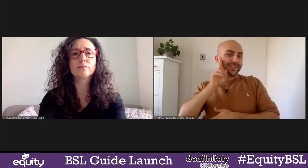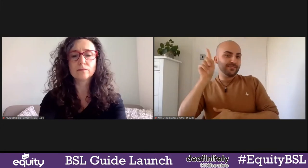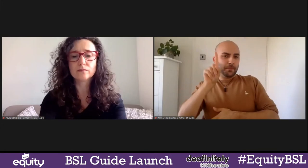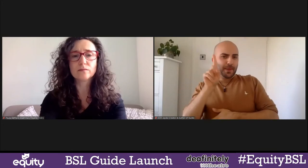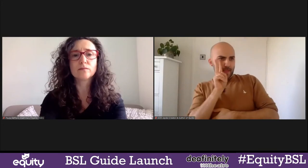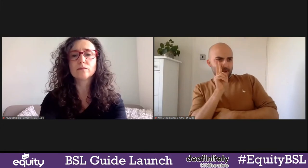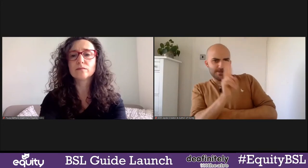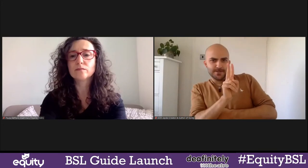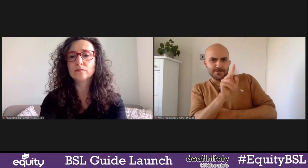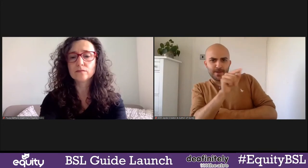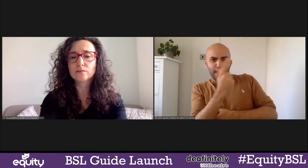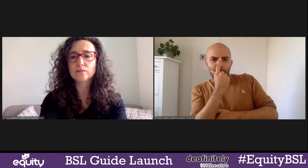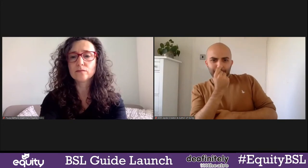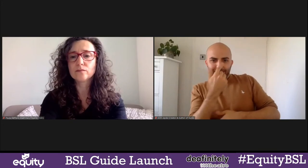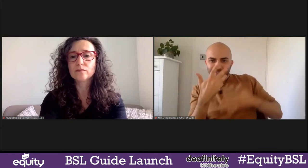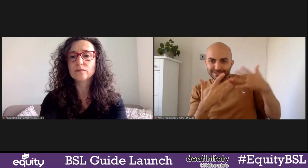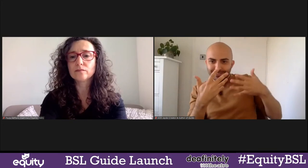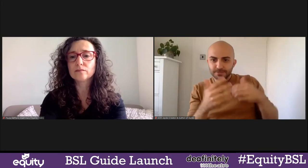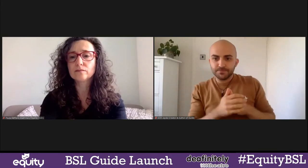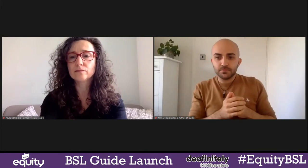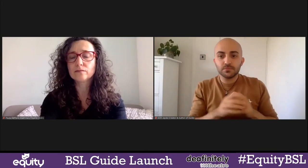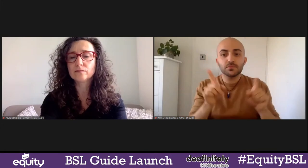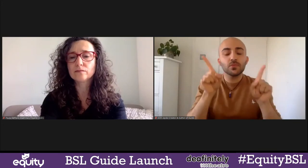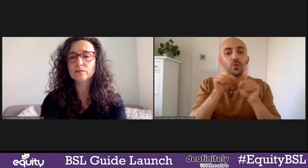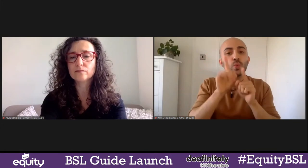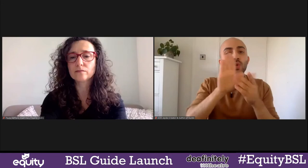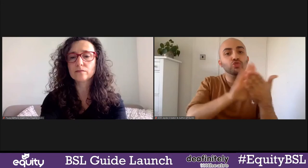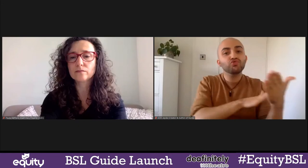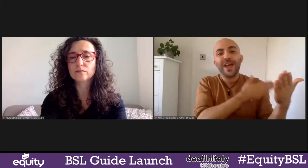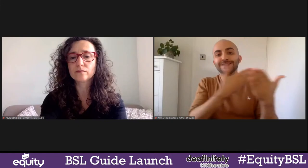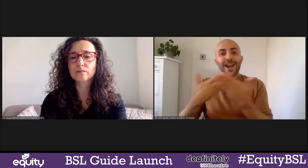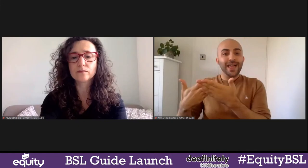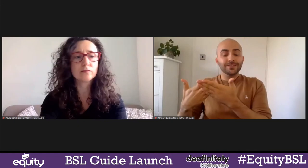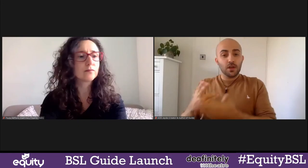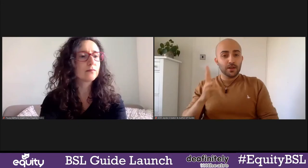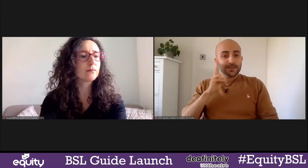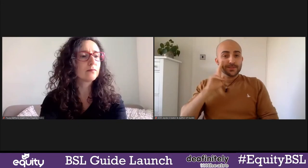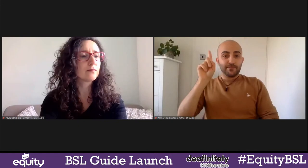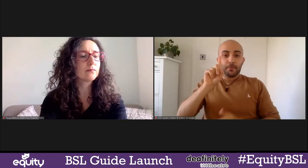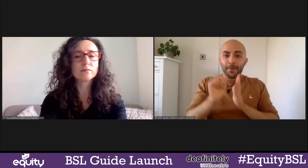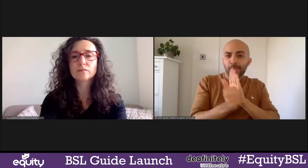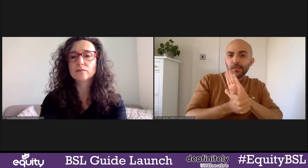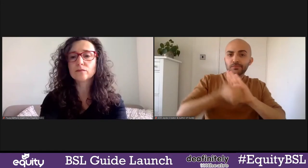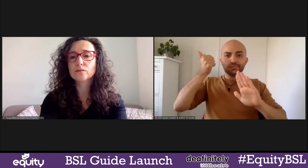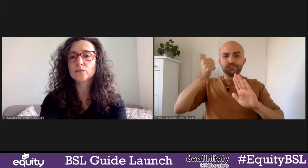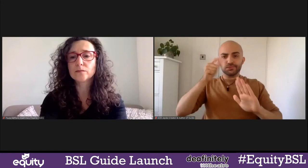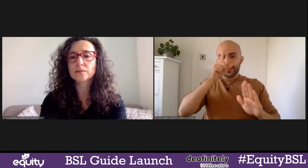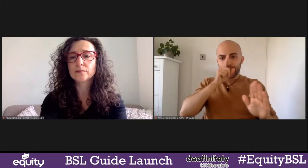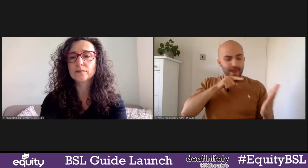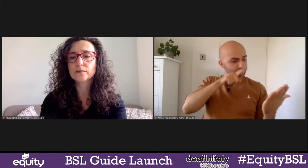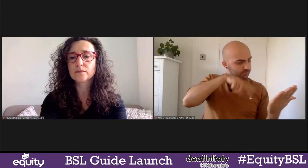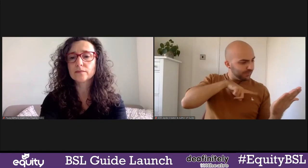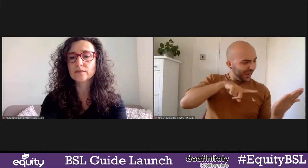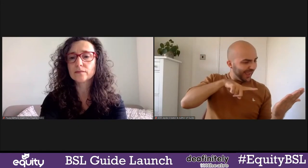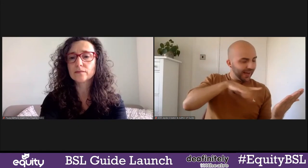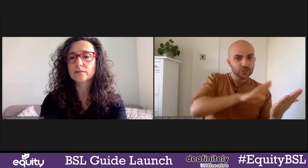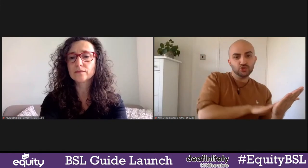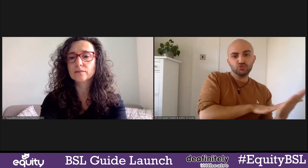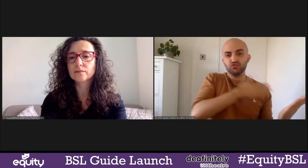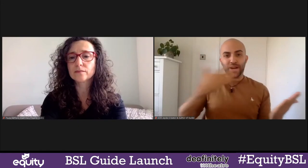Also, the importance of BSL monitors who can monitor the sign language being used. And also translators, deaf